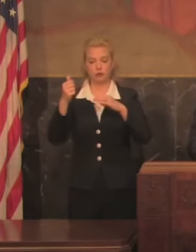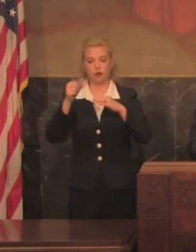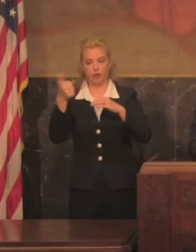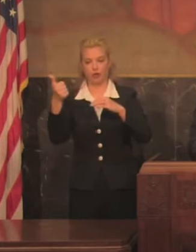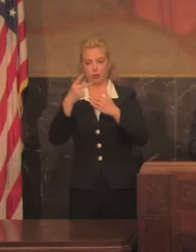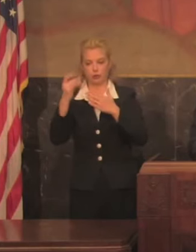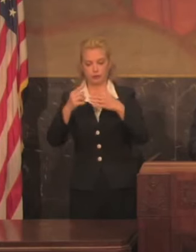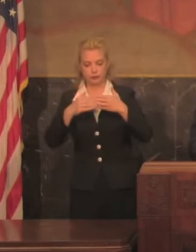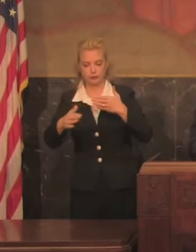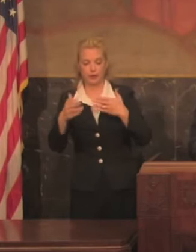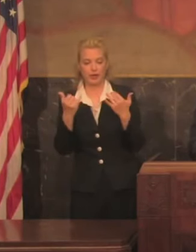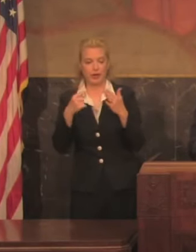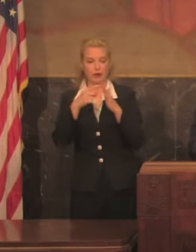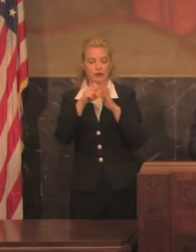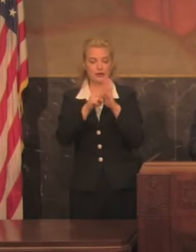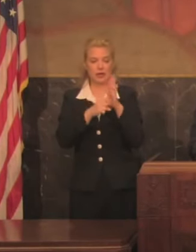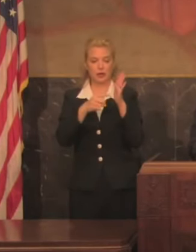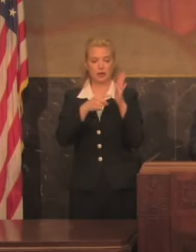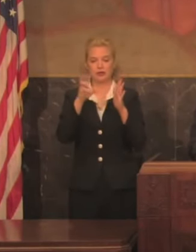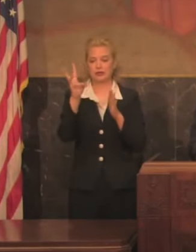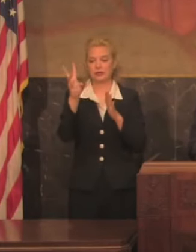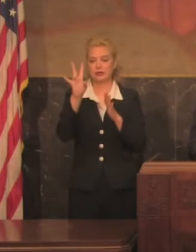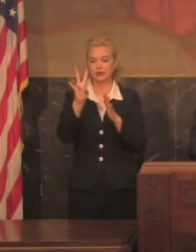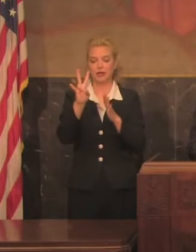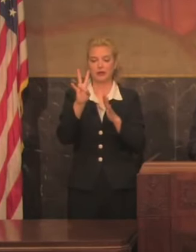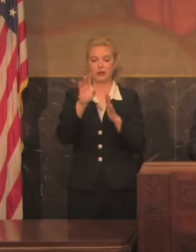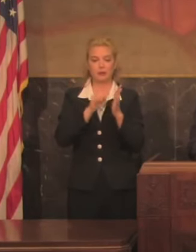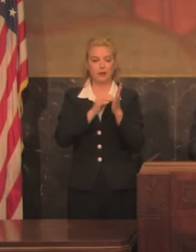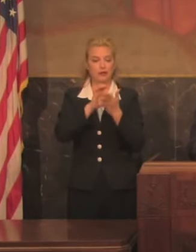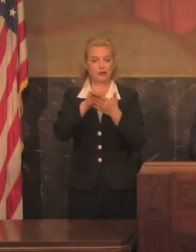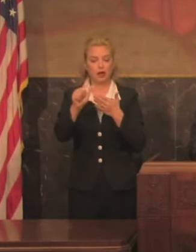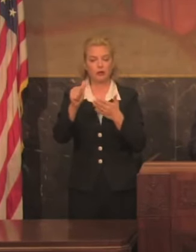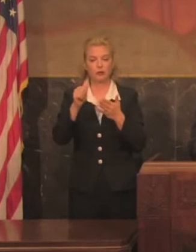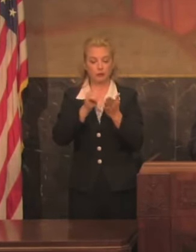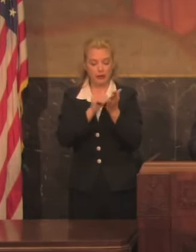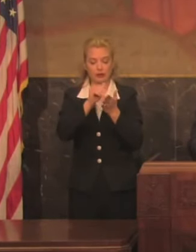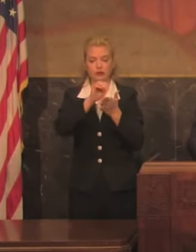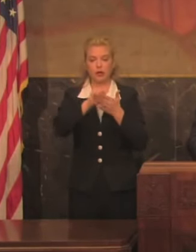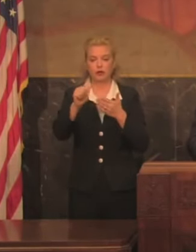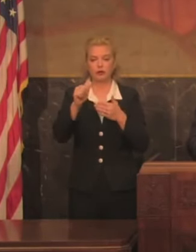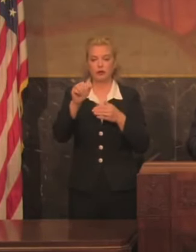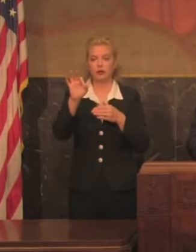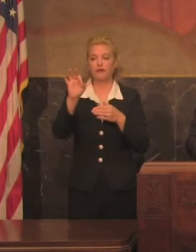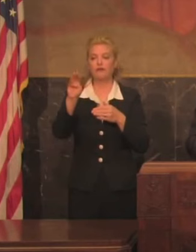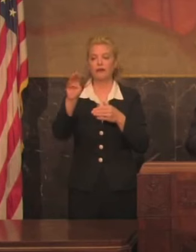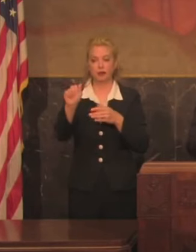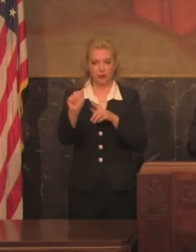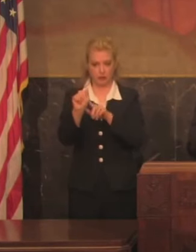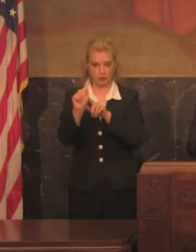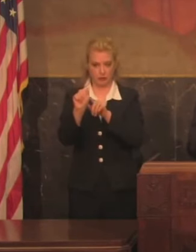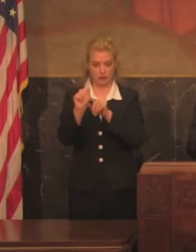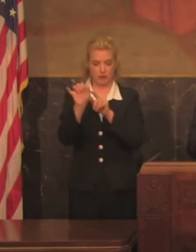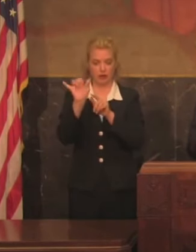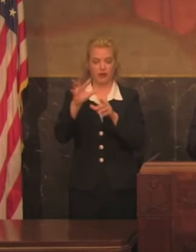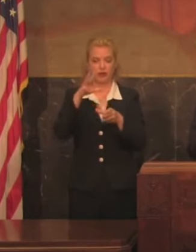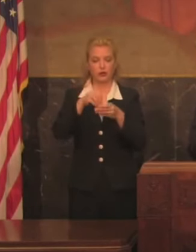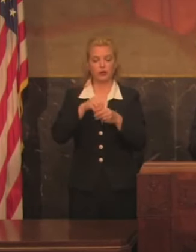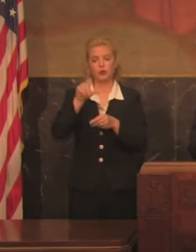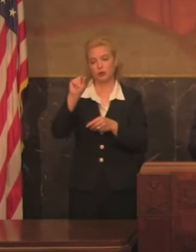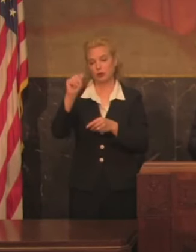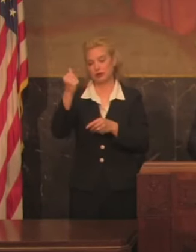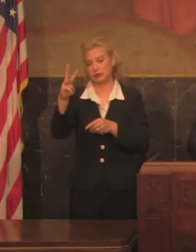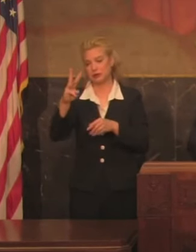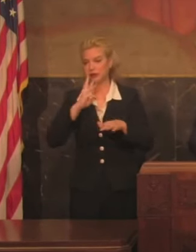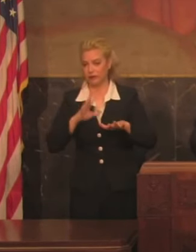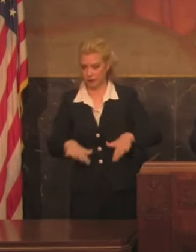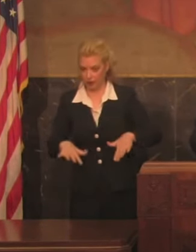owes approximately $67 million to FEMA from old disasters that include the